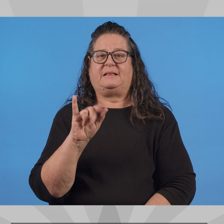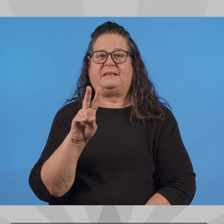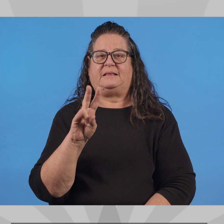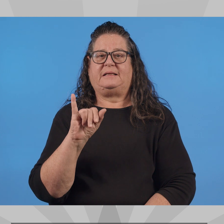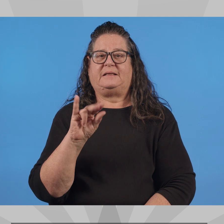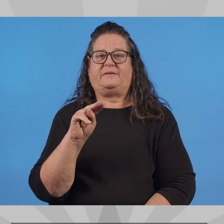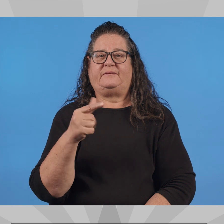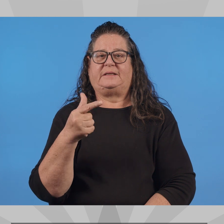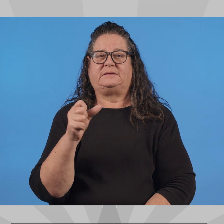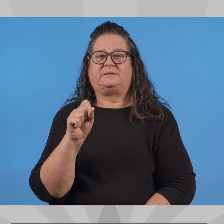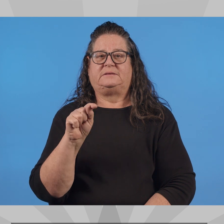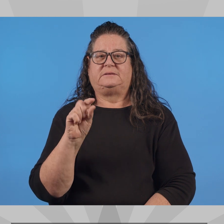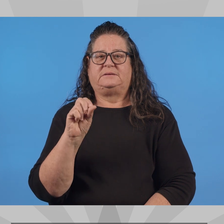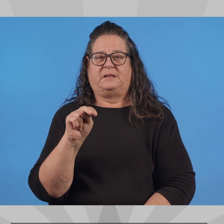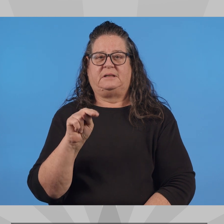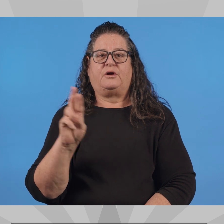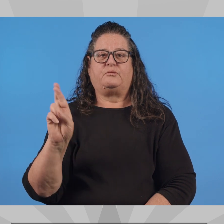David Livingston.